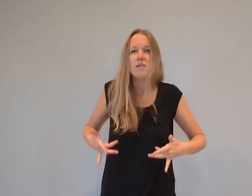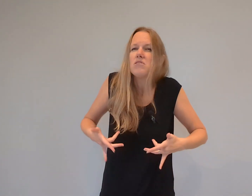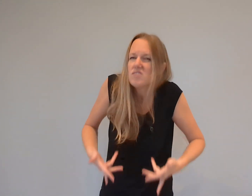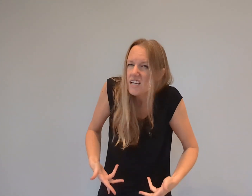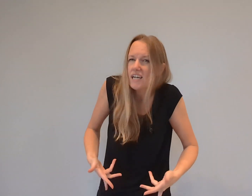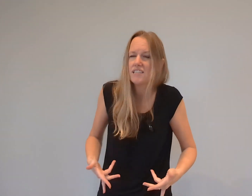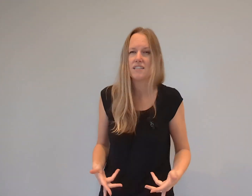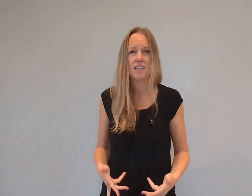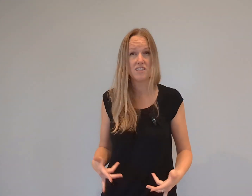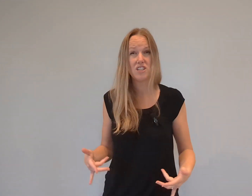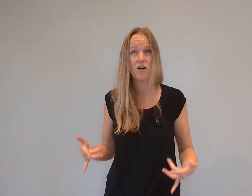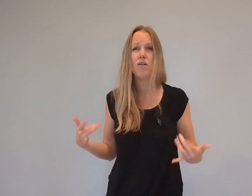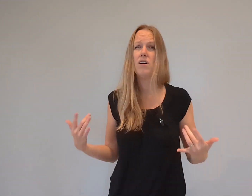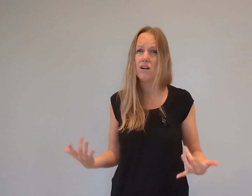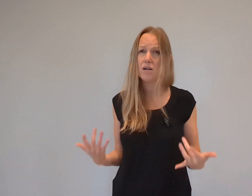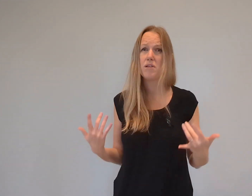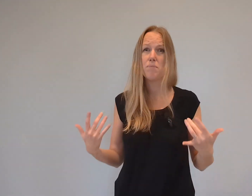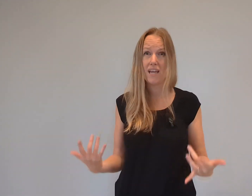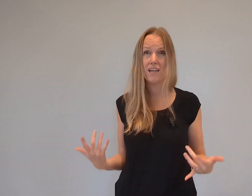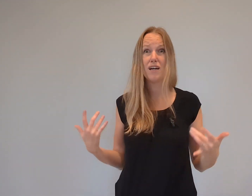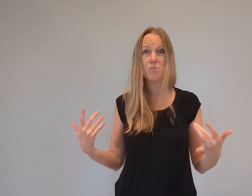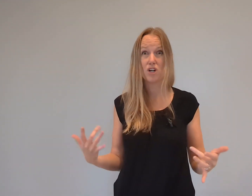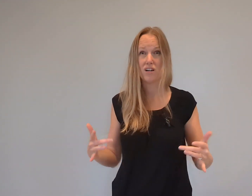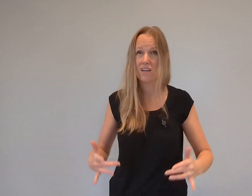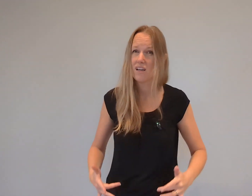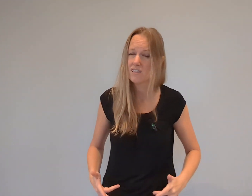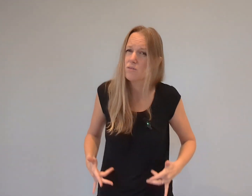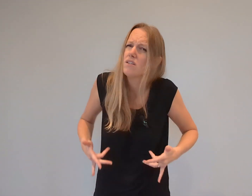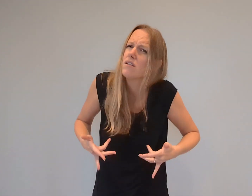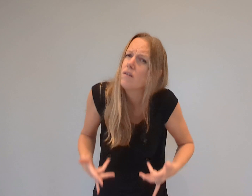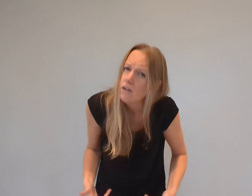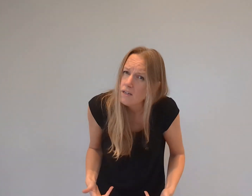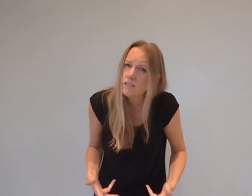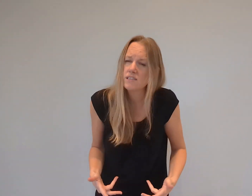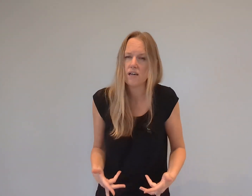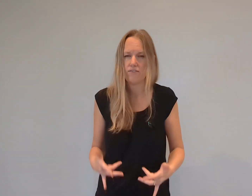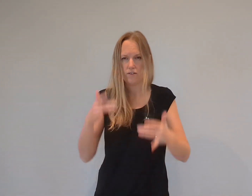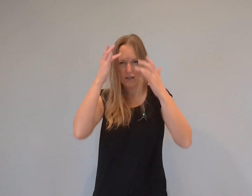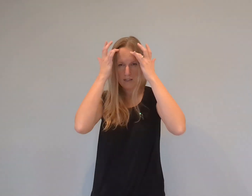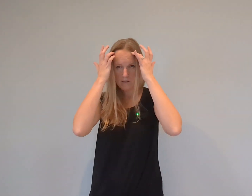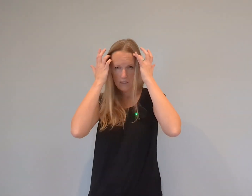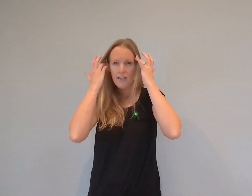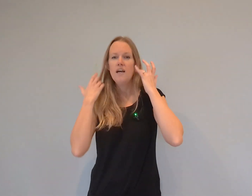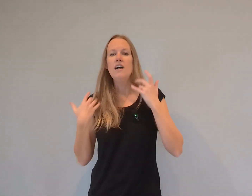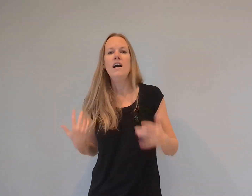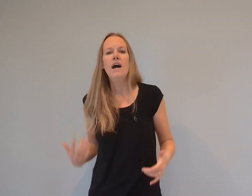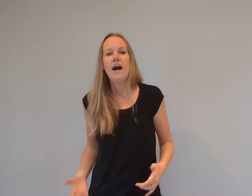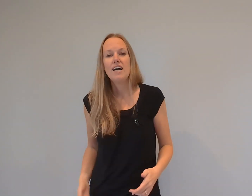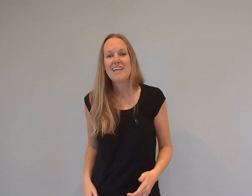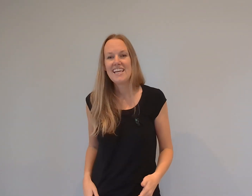number of signs that kind of show, oh, I'm in pain, I'm hurting. Okay, so we're going to do suffering. He